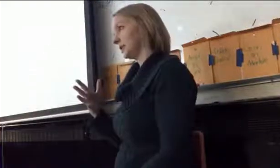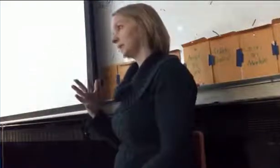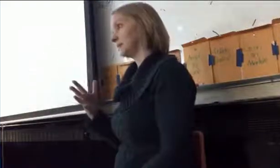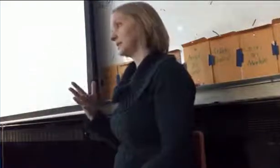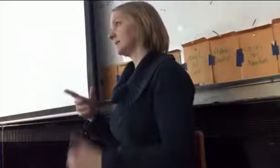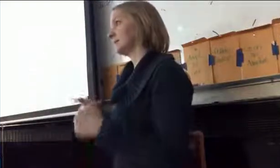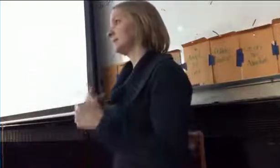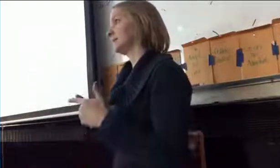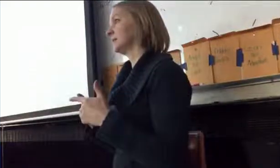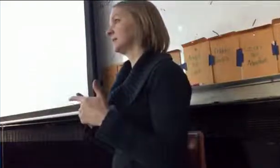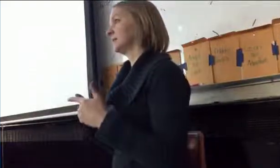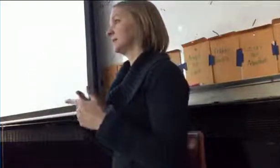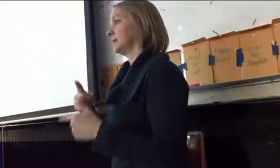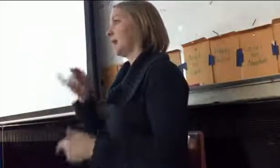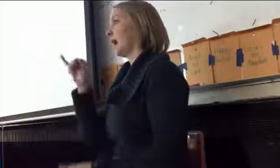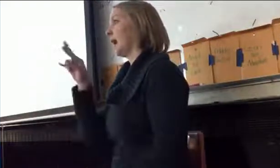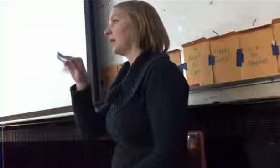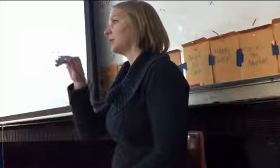Irish,